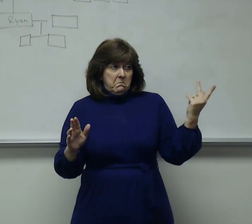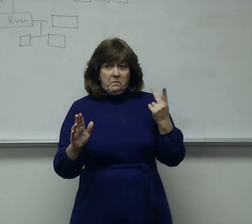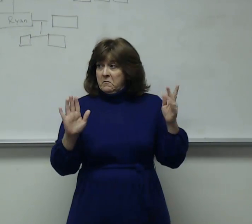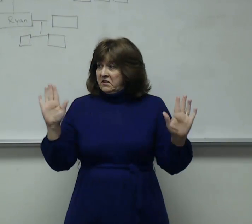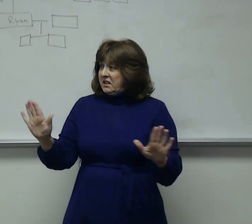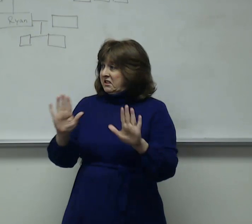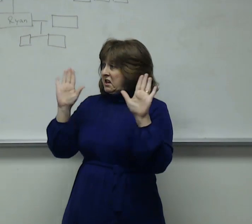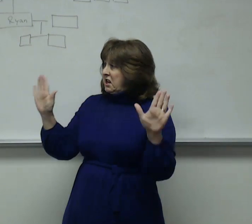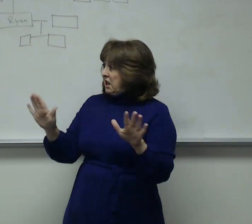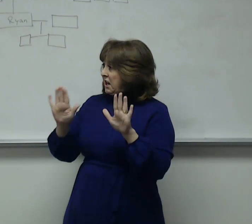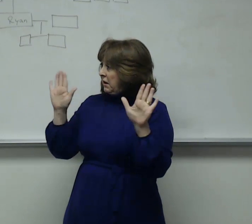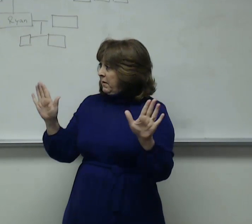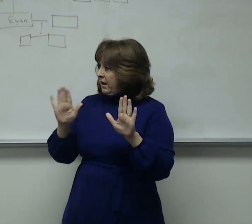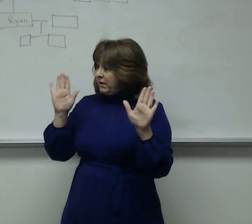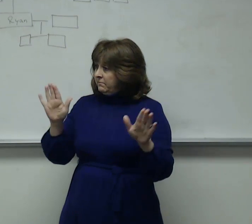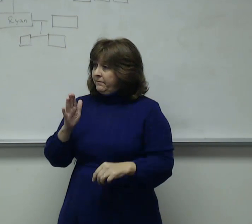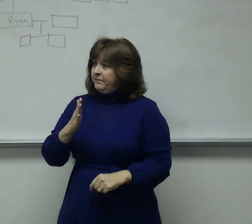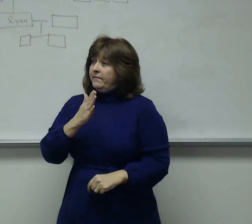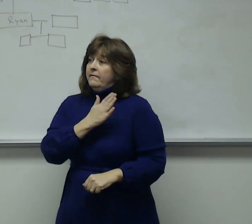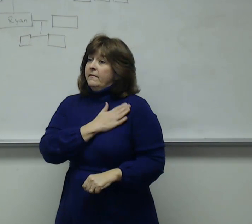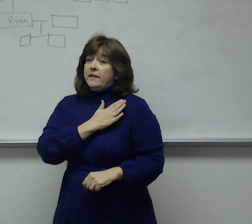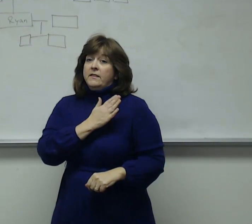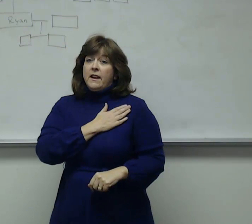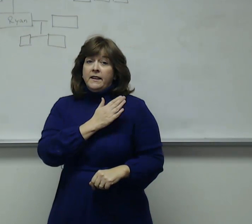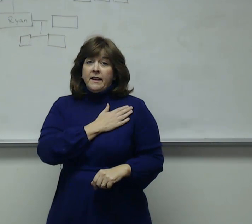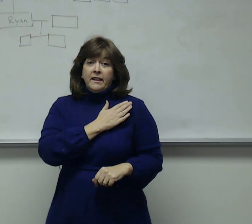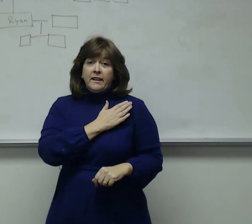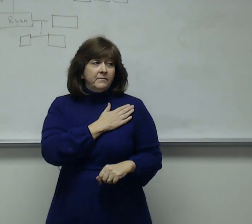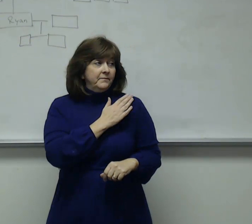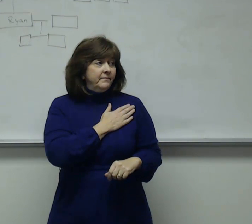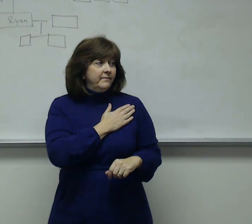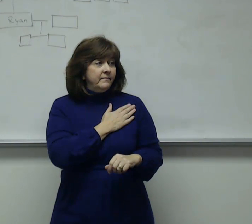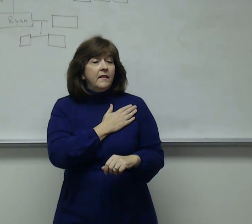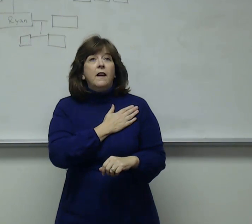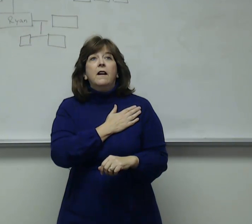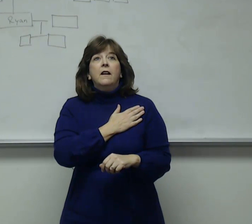we say Sunday in Alabama. Sunday.